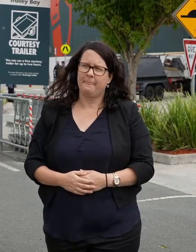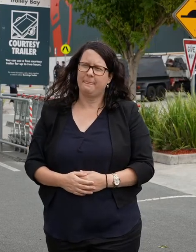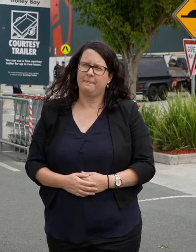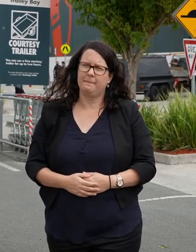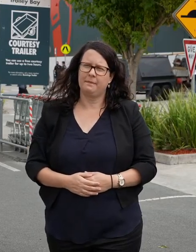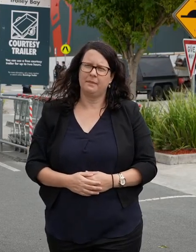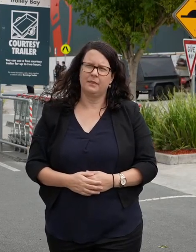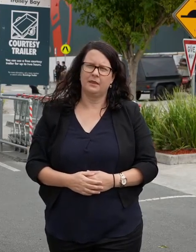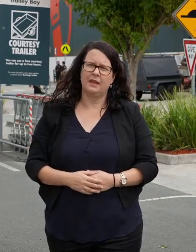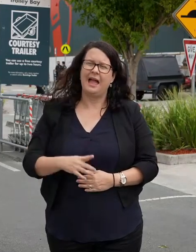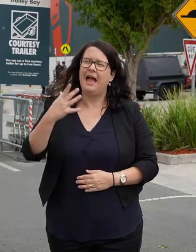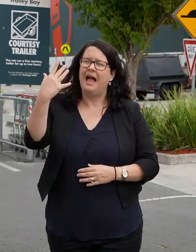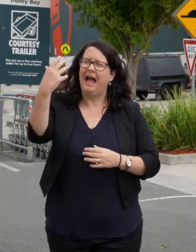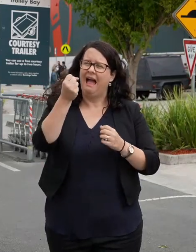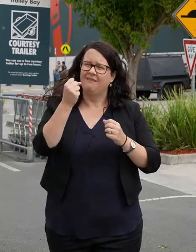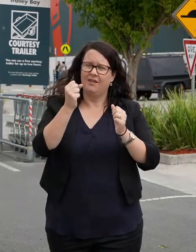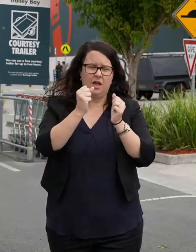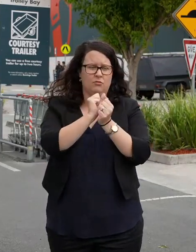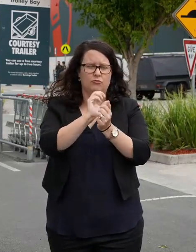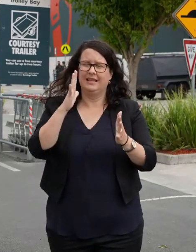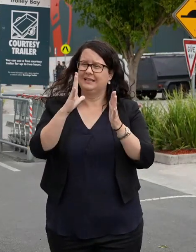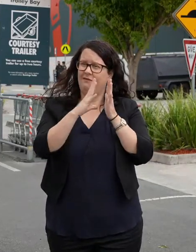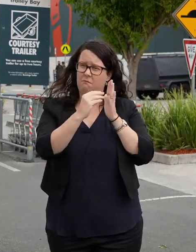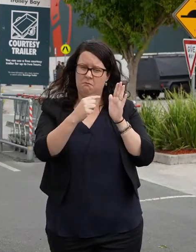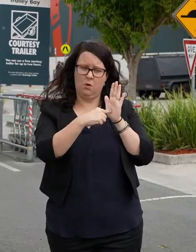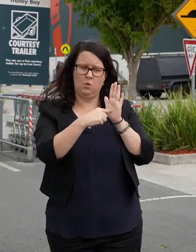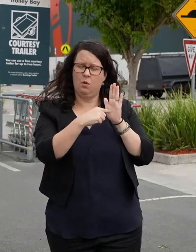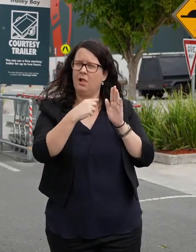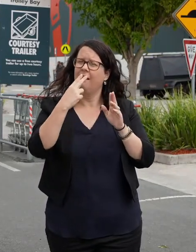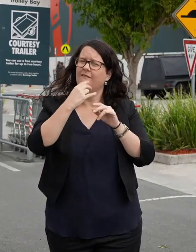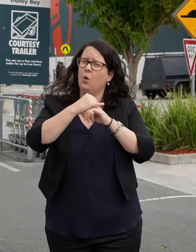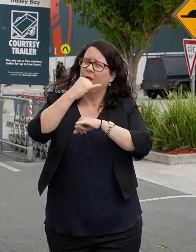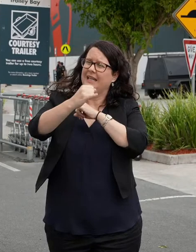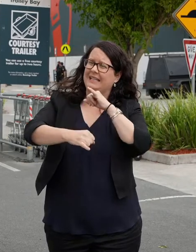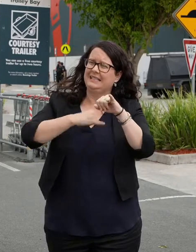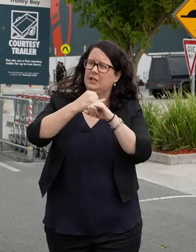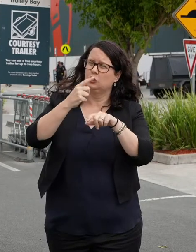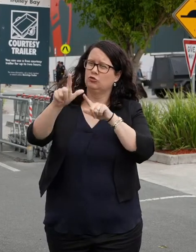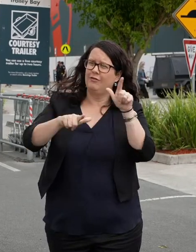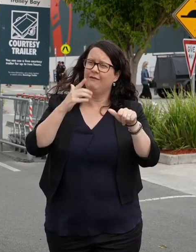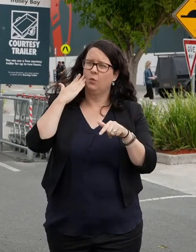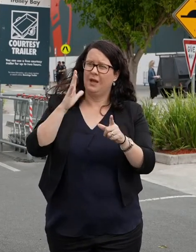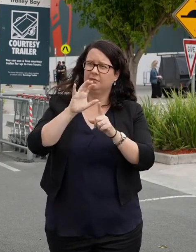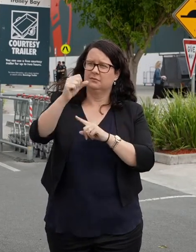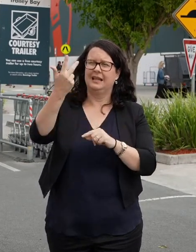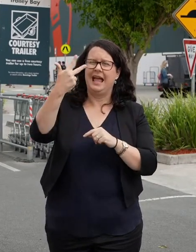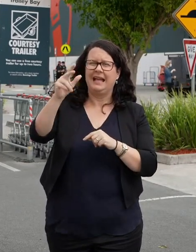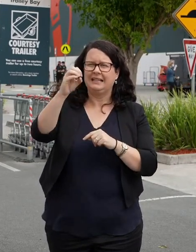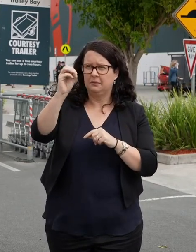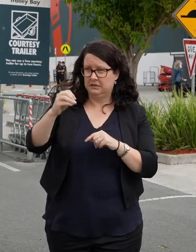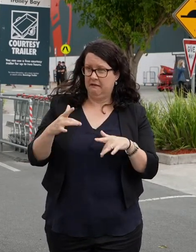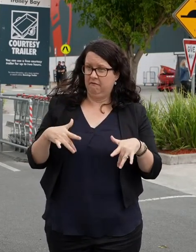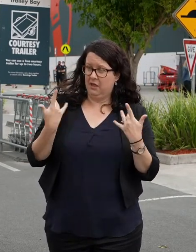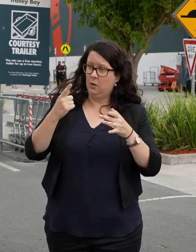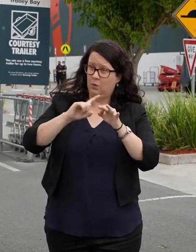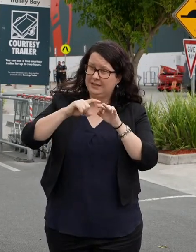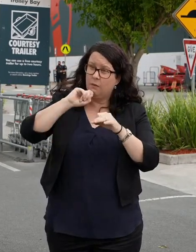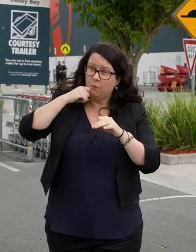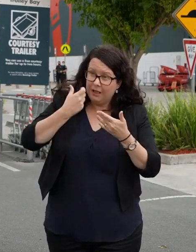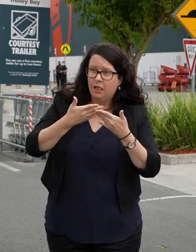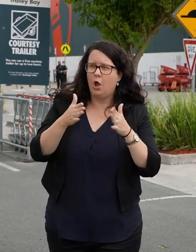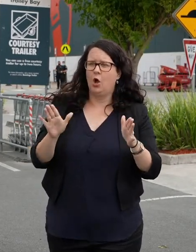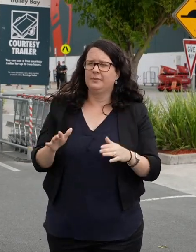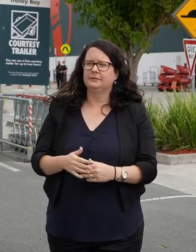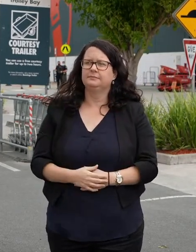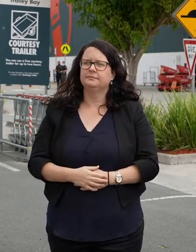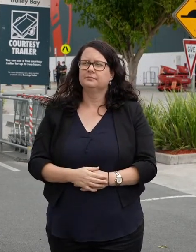Doherty modelling release yesterday shows that Queensland could open to international travel at 80%. Will the state do that? So we've